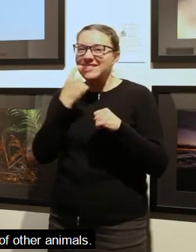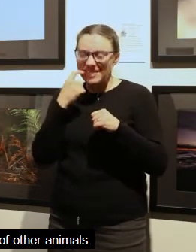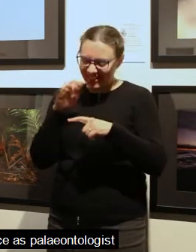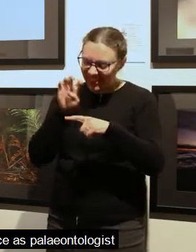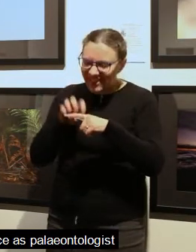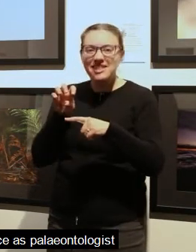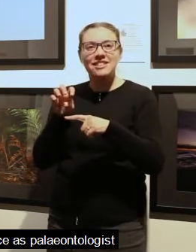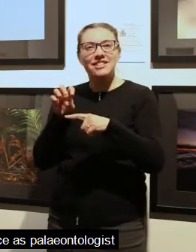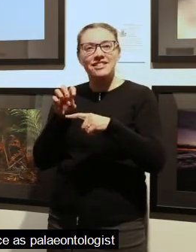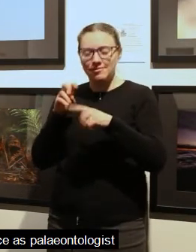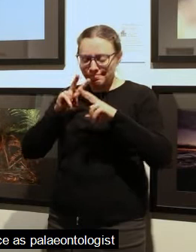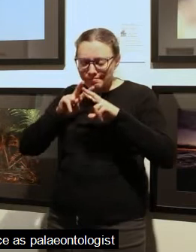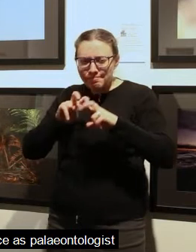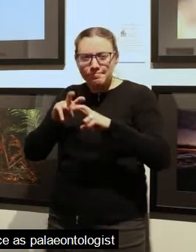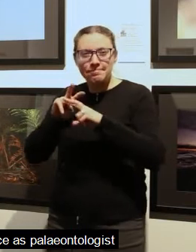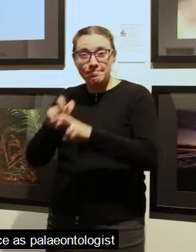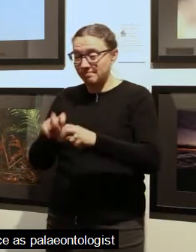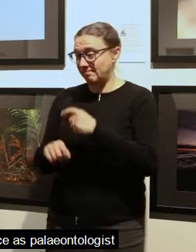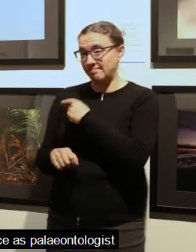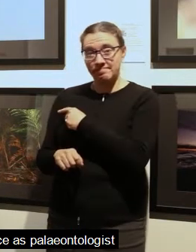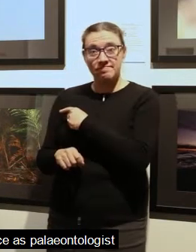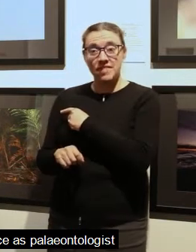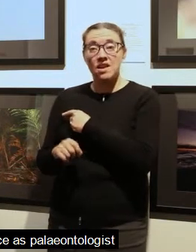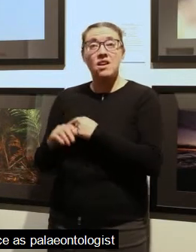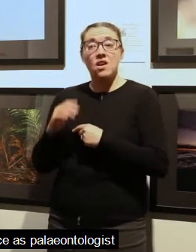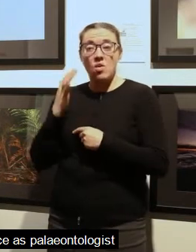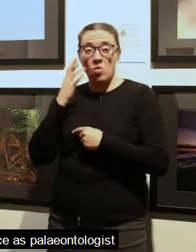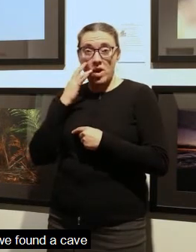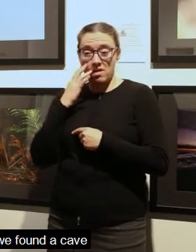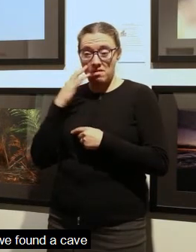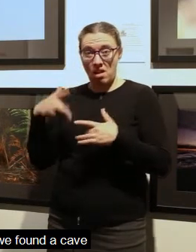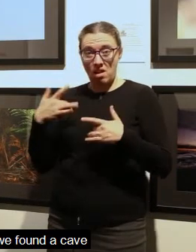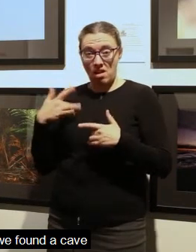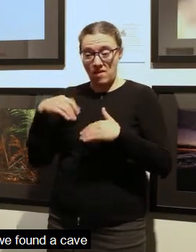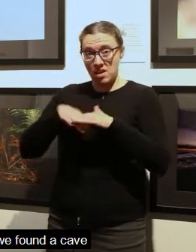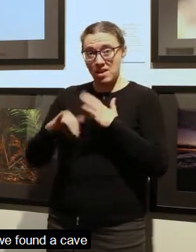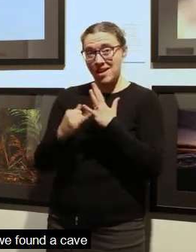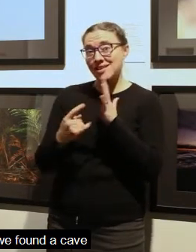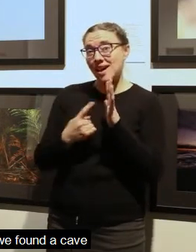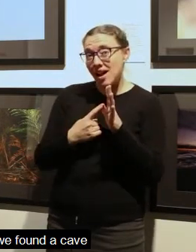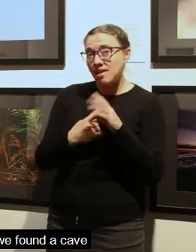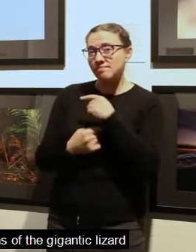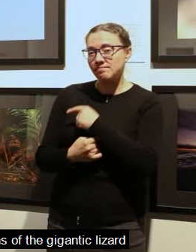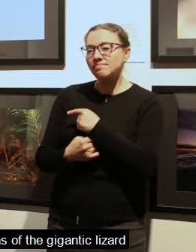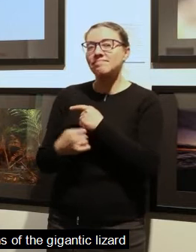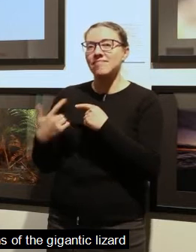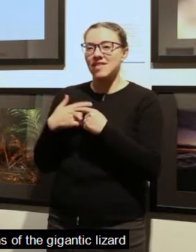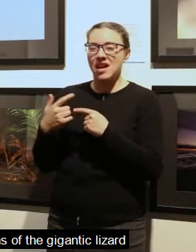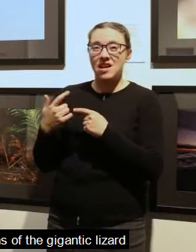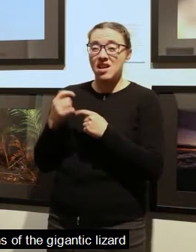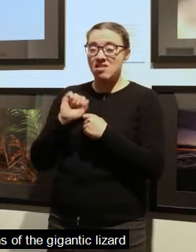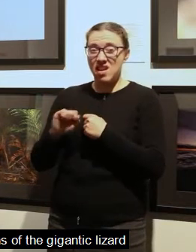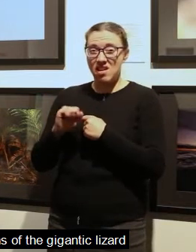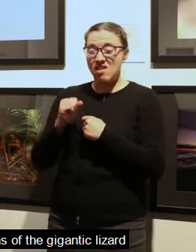other animals. In fact, they've done us a service as paleontologists because a few years ago we found a cave where they dragged